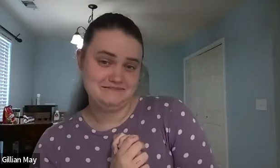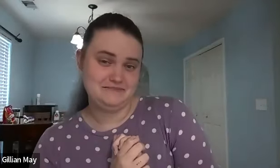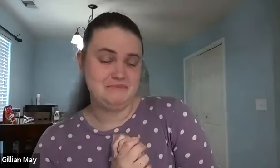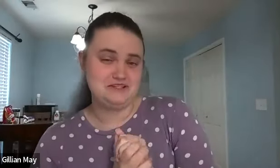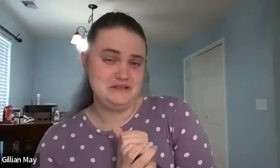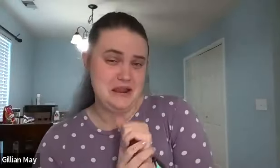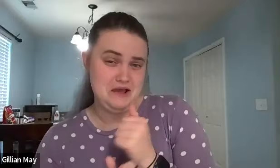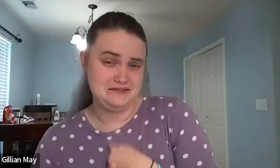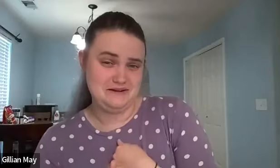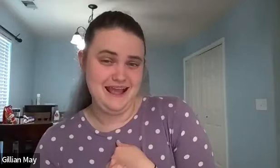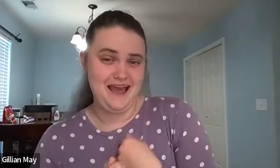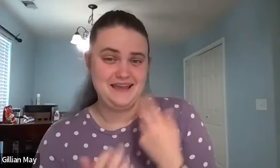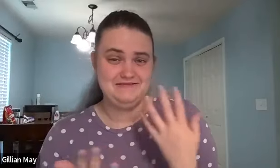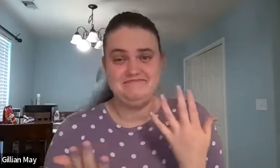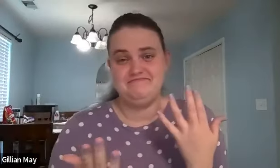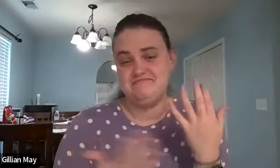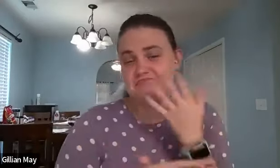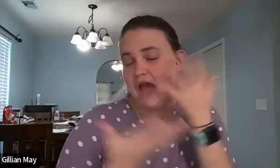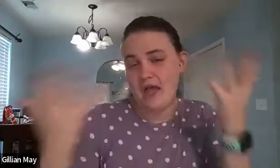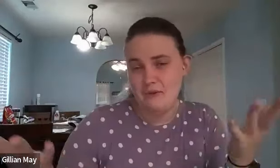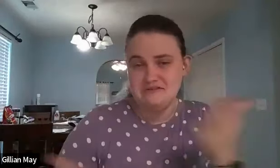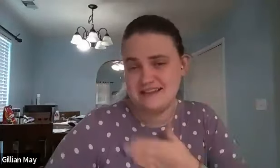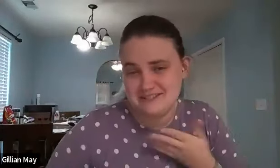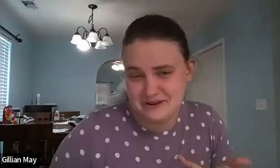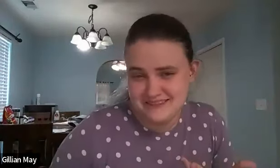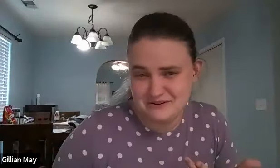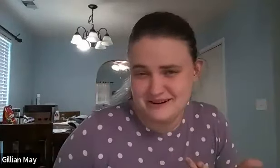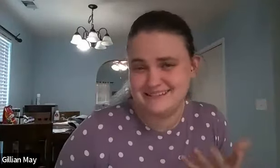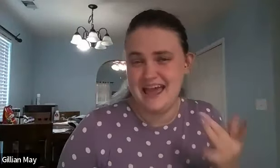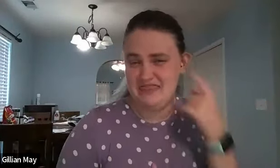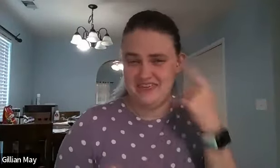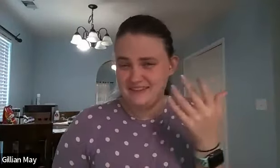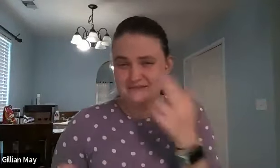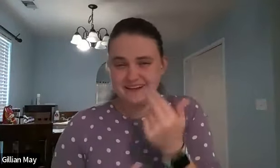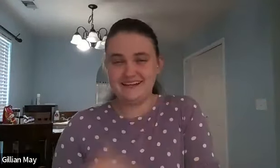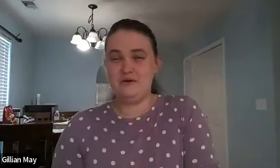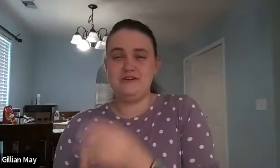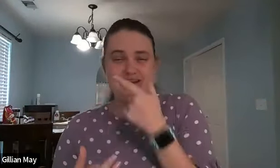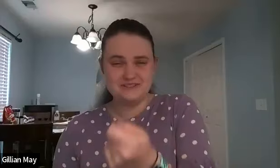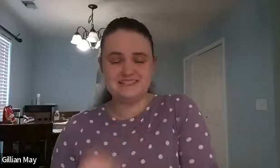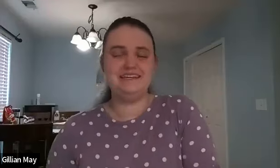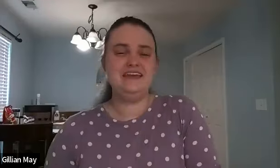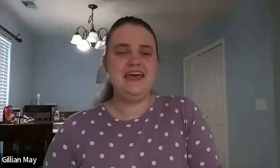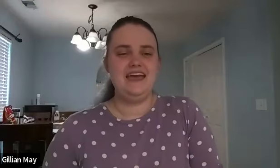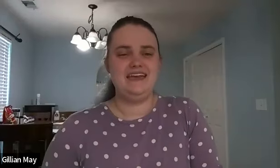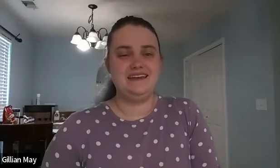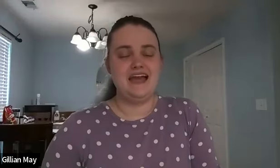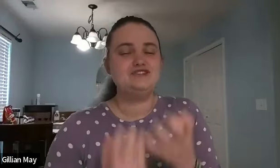but I'm also like, I'm not sorry. I hope you guys enjoyed the stories. I think they're funny or they're interesting. And I just